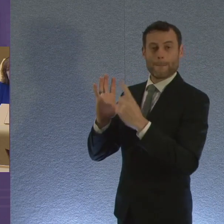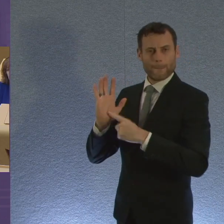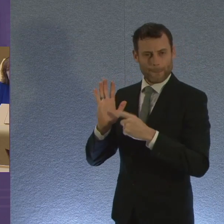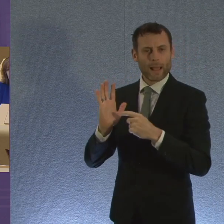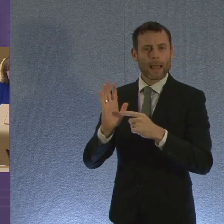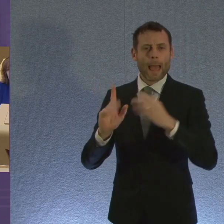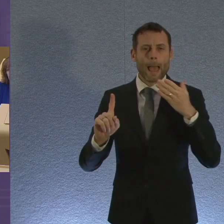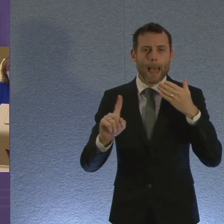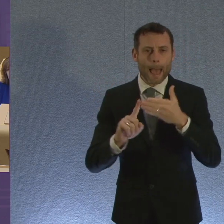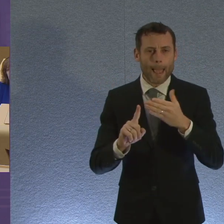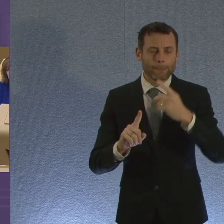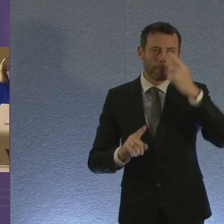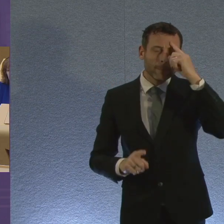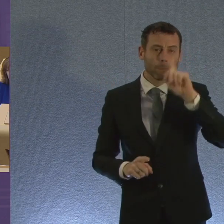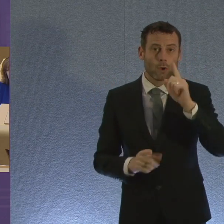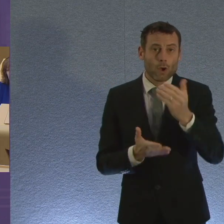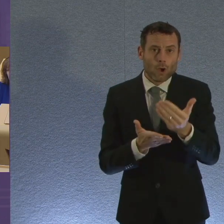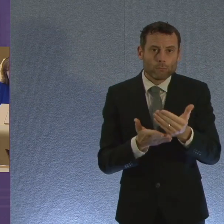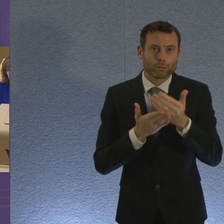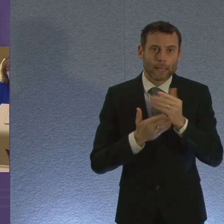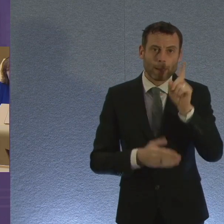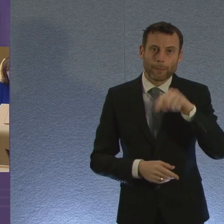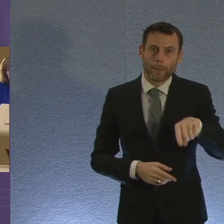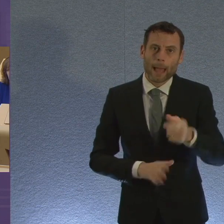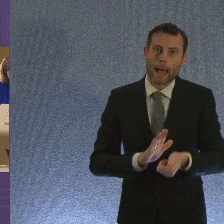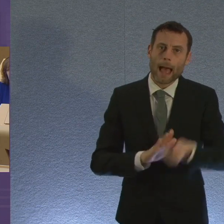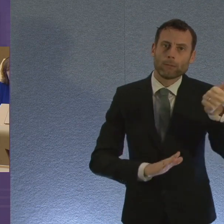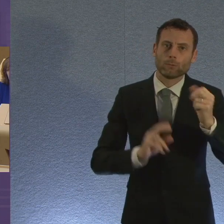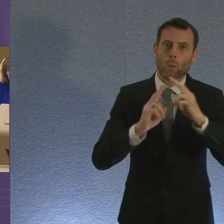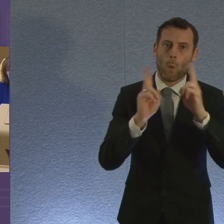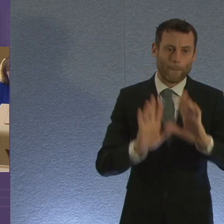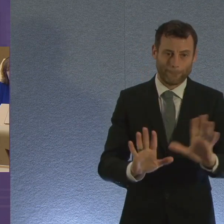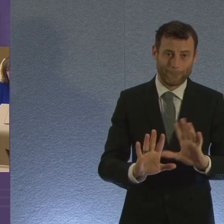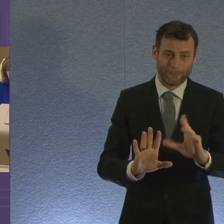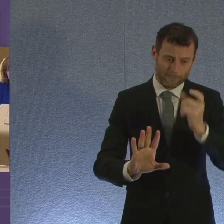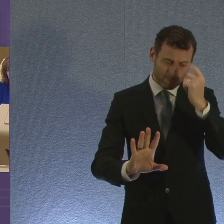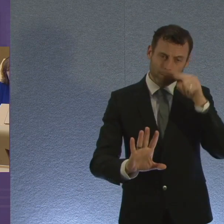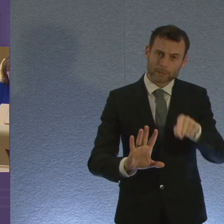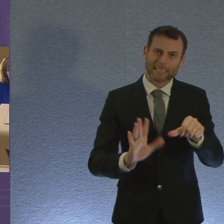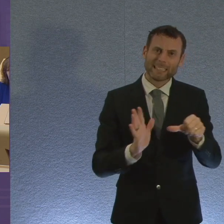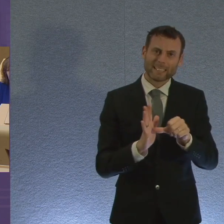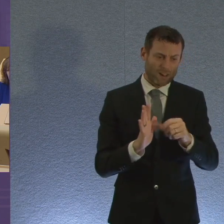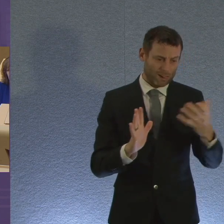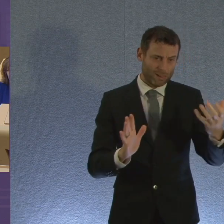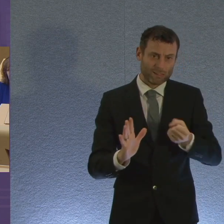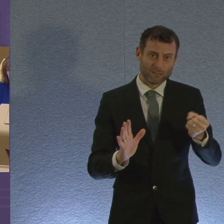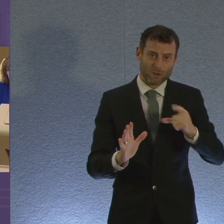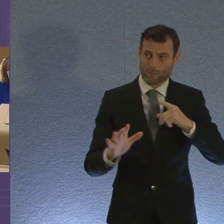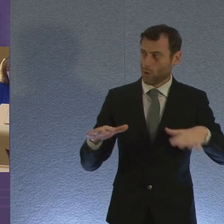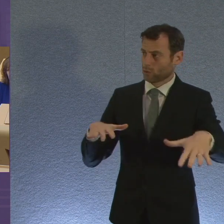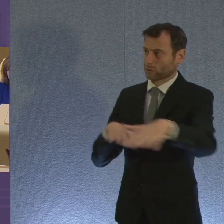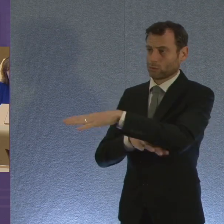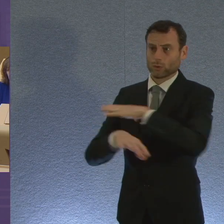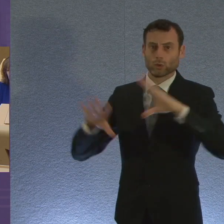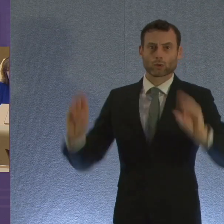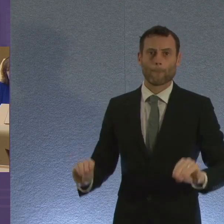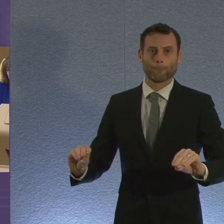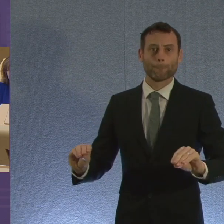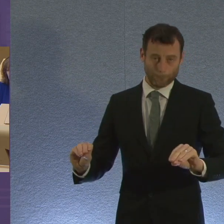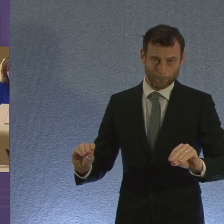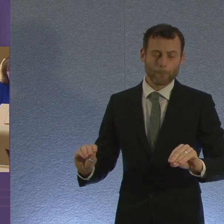balance between protecting tenants from eviction due to financial pressures arising from the pandemic, while